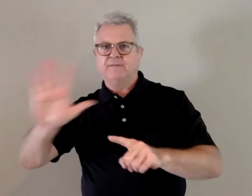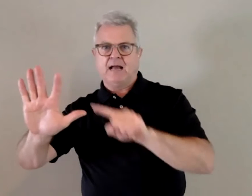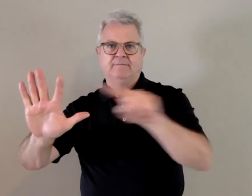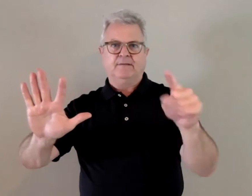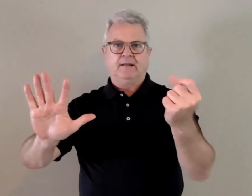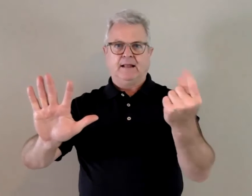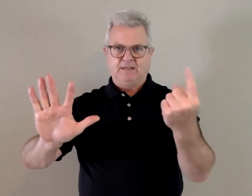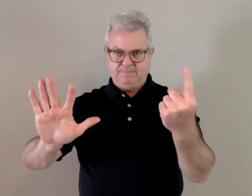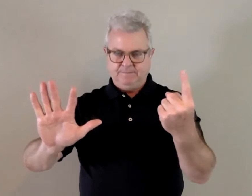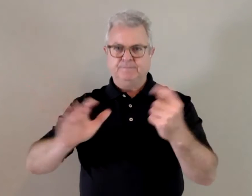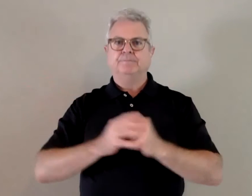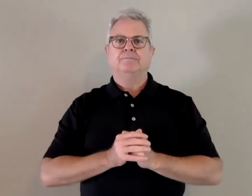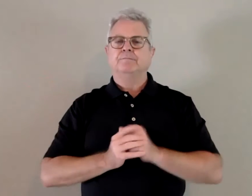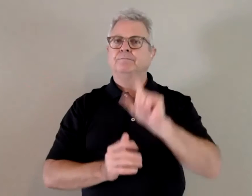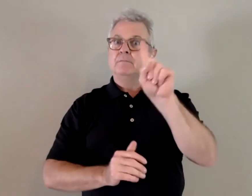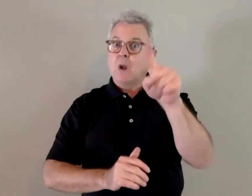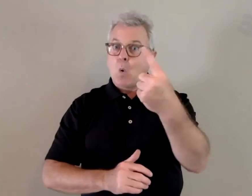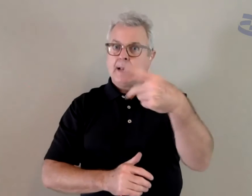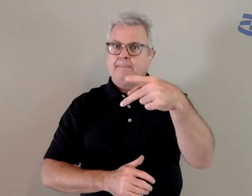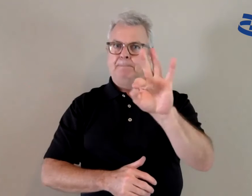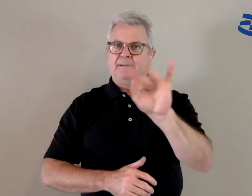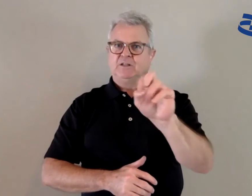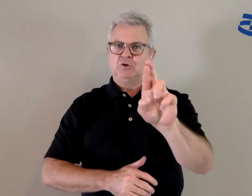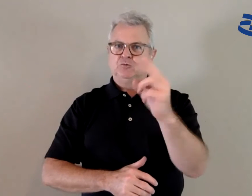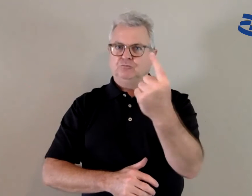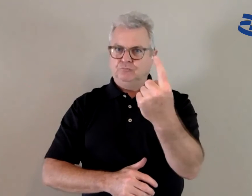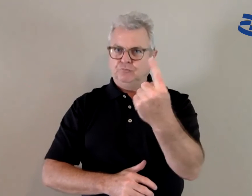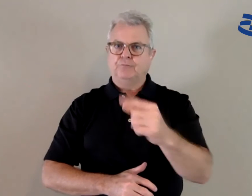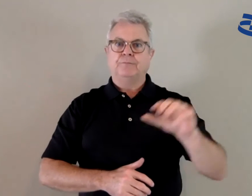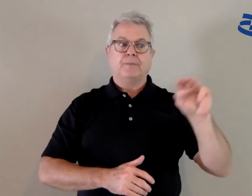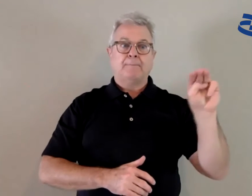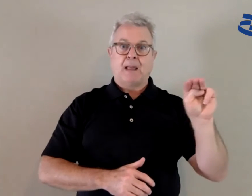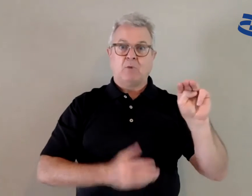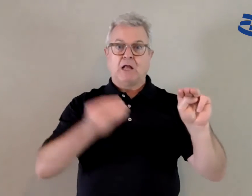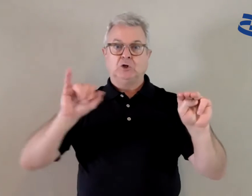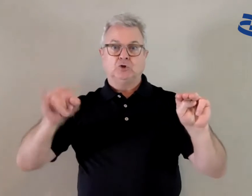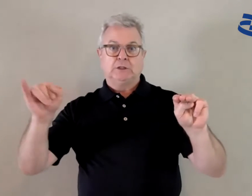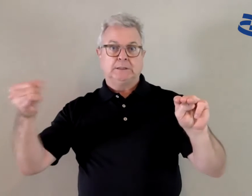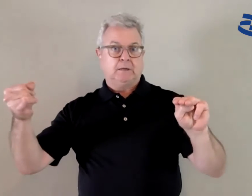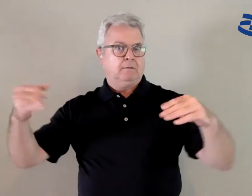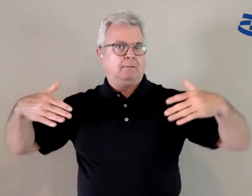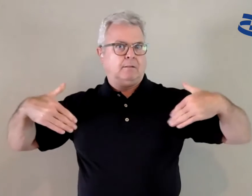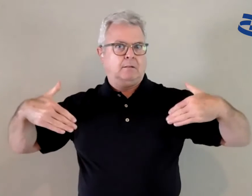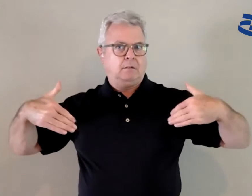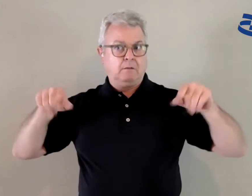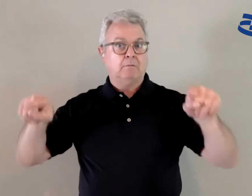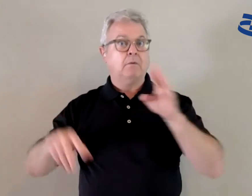be able to start distributing the vaccine to children aged 5 to 11. But that will only be Pfizer. Moderna